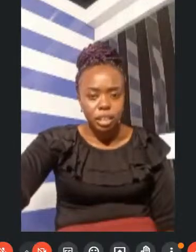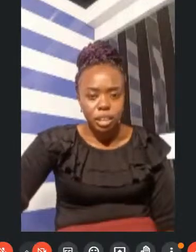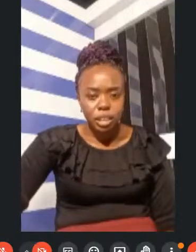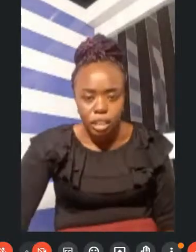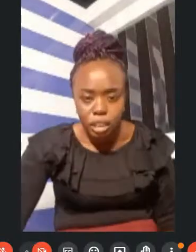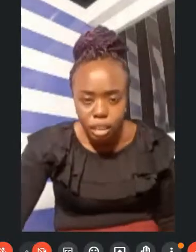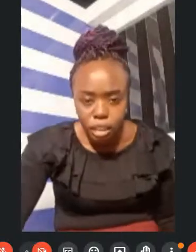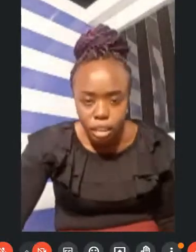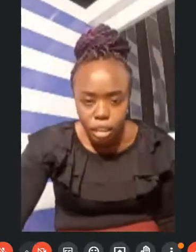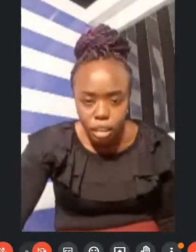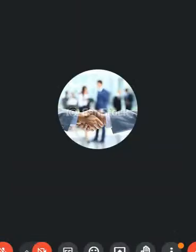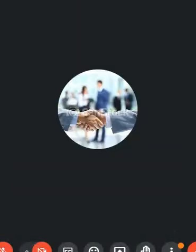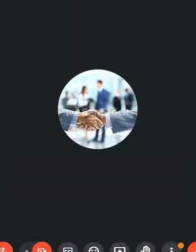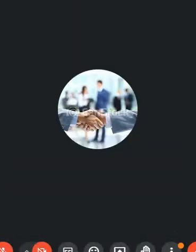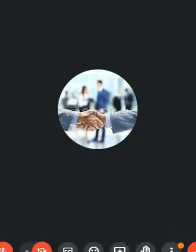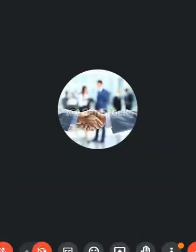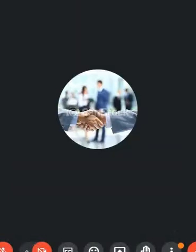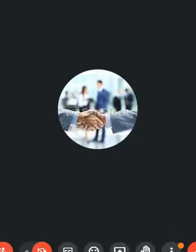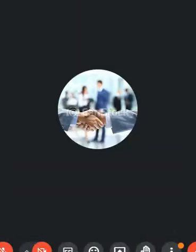No.